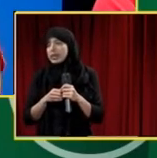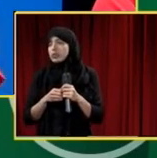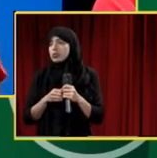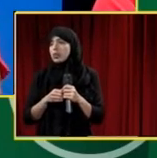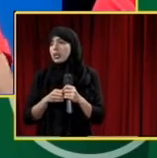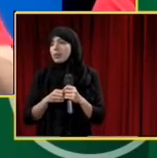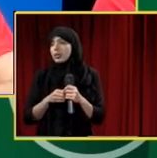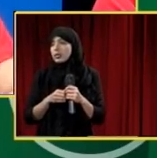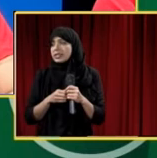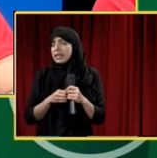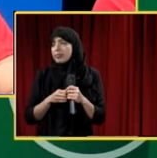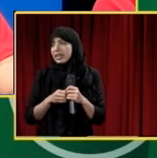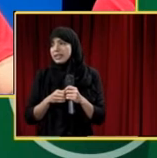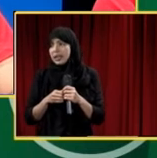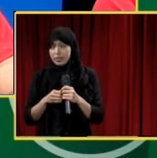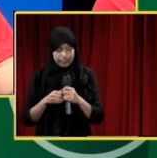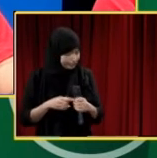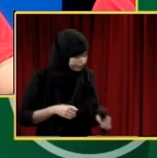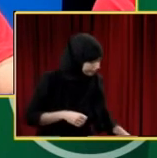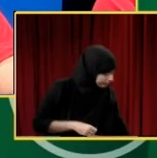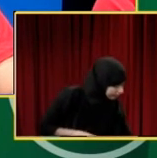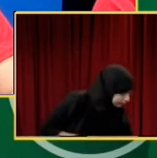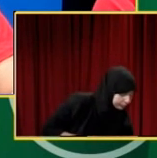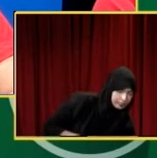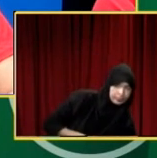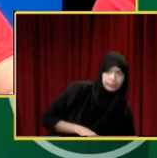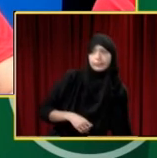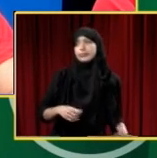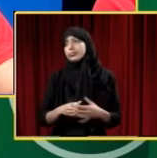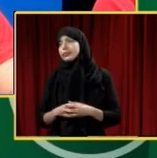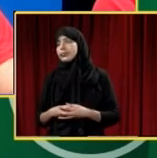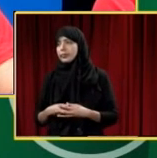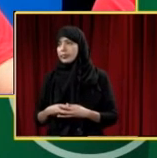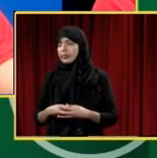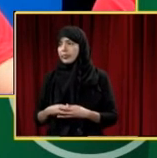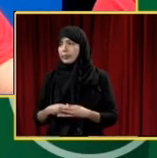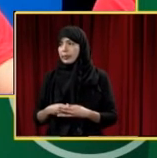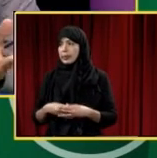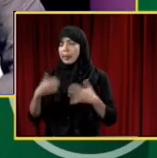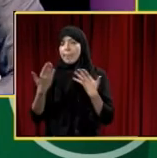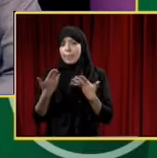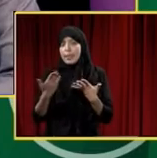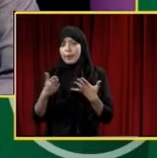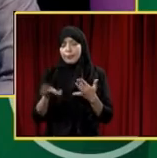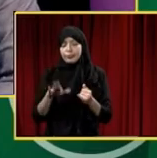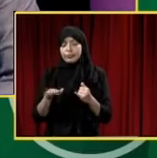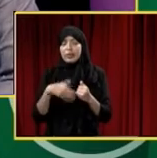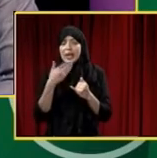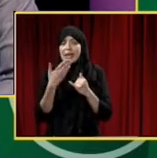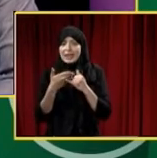And they can also learn about unity and being together. Wow, okay. Now, as we come to the end of the